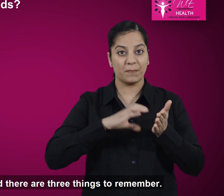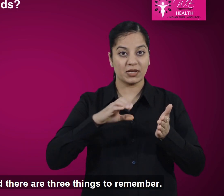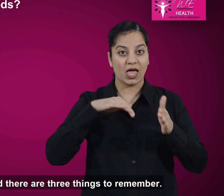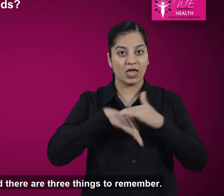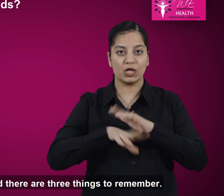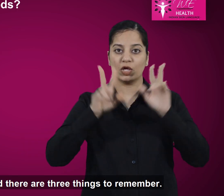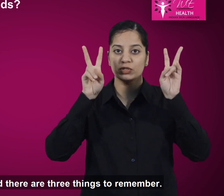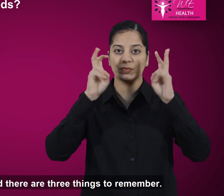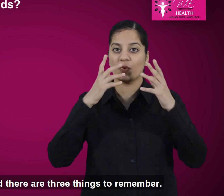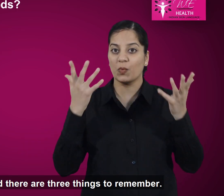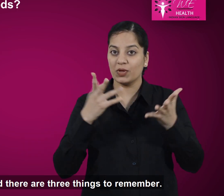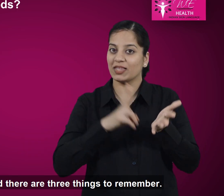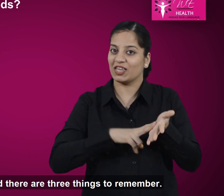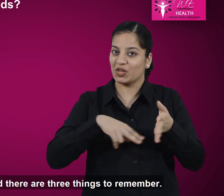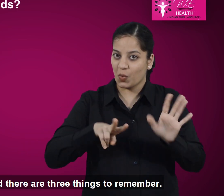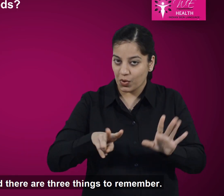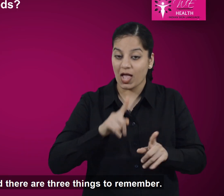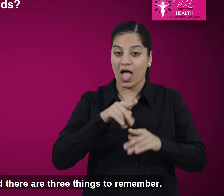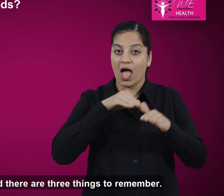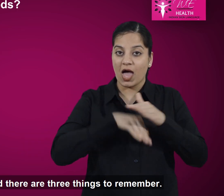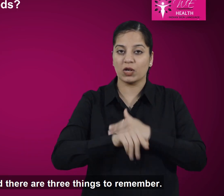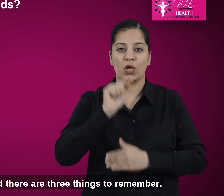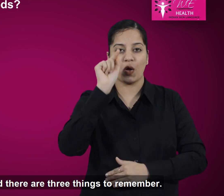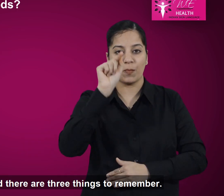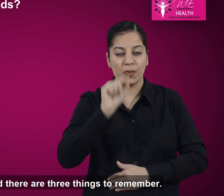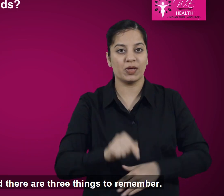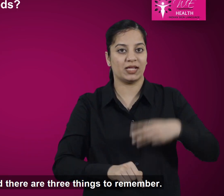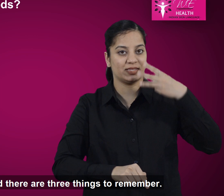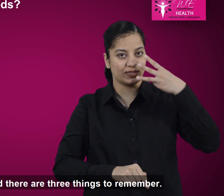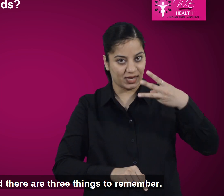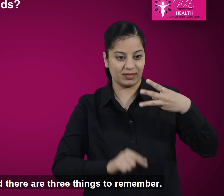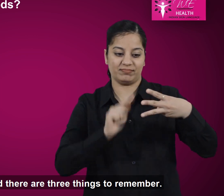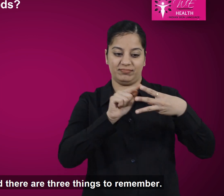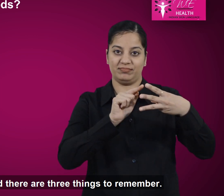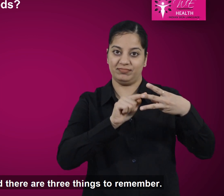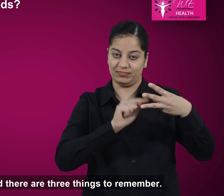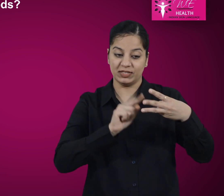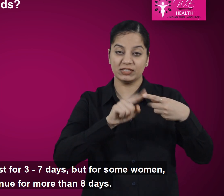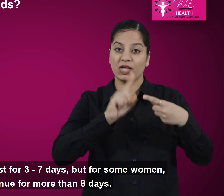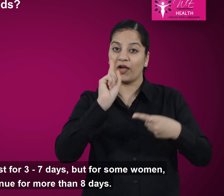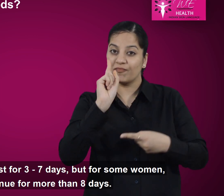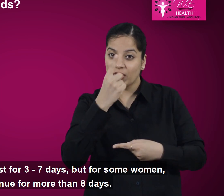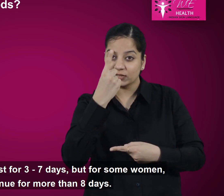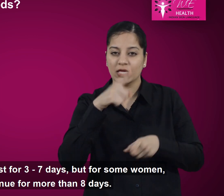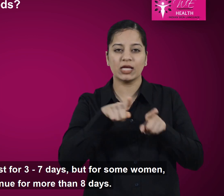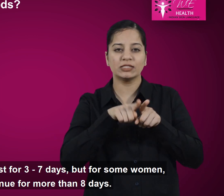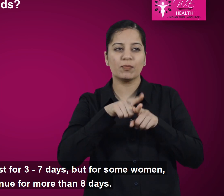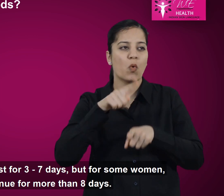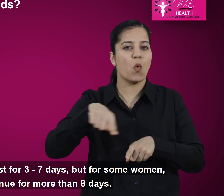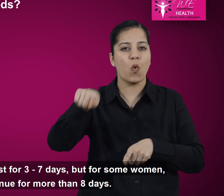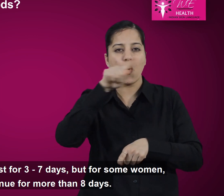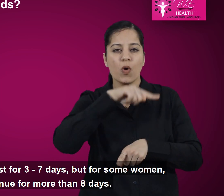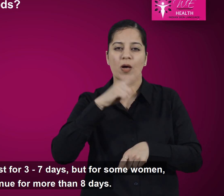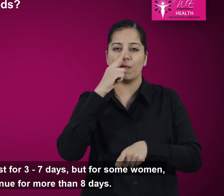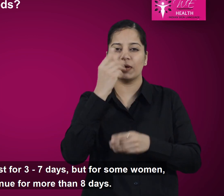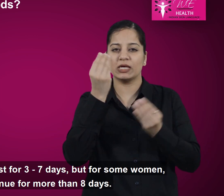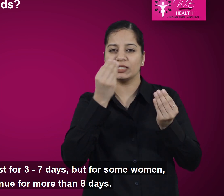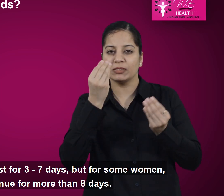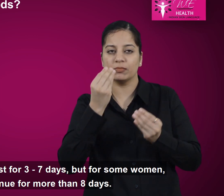Periods are natural, and there are three things to remember. First, periods usually last for